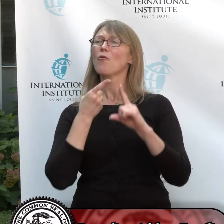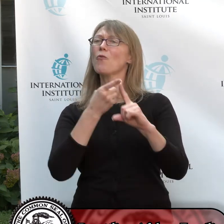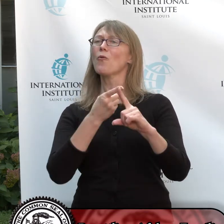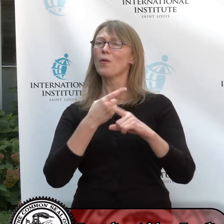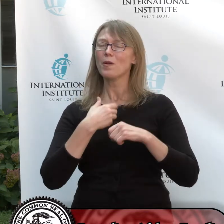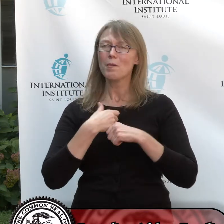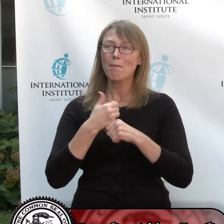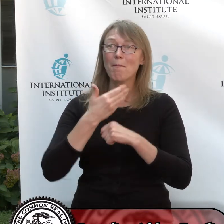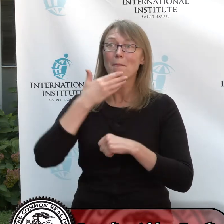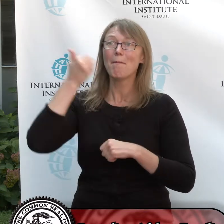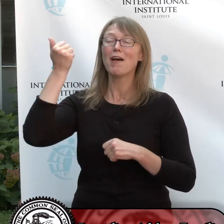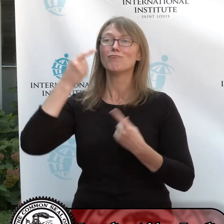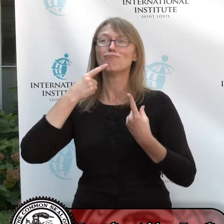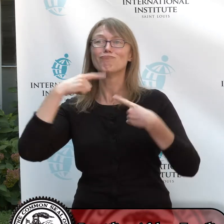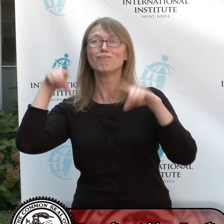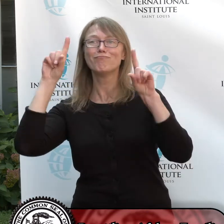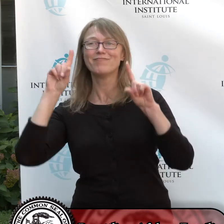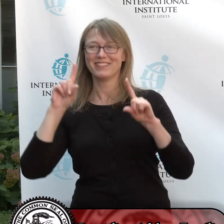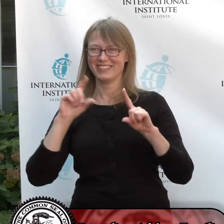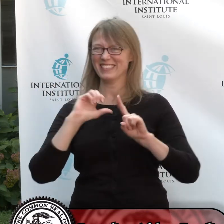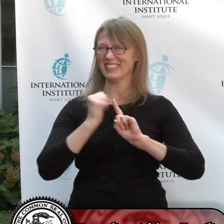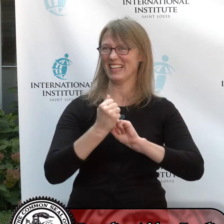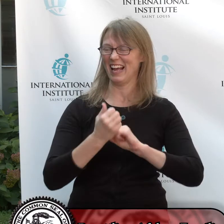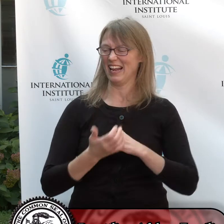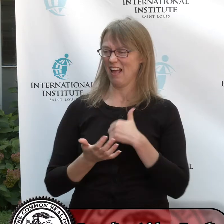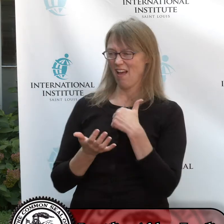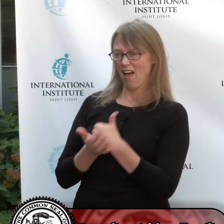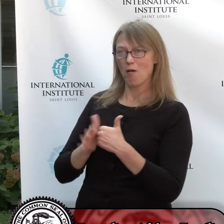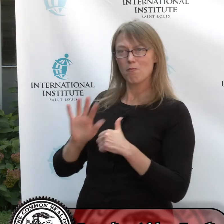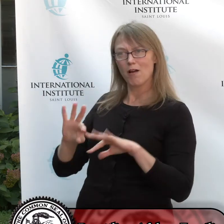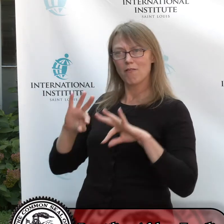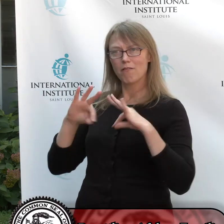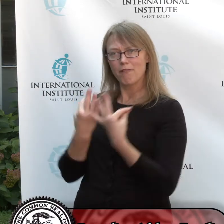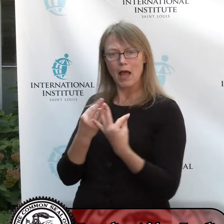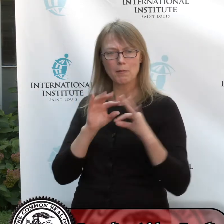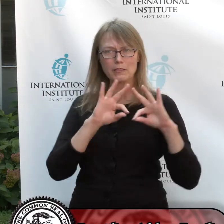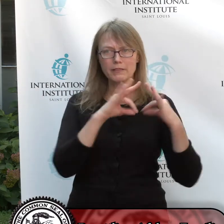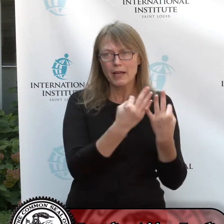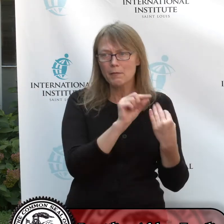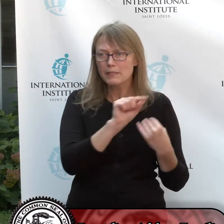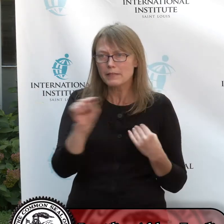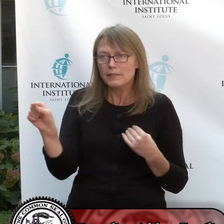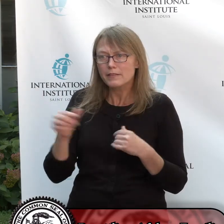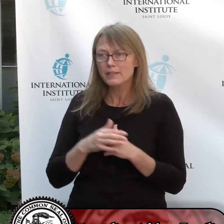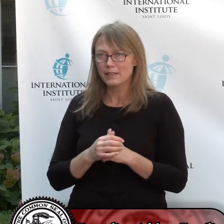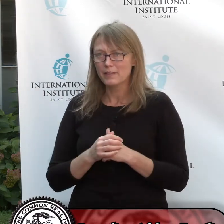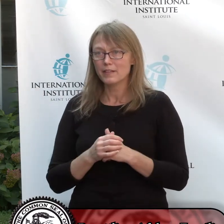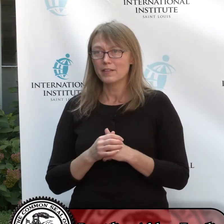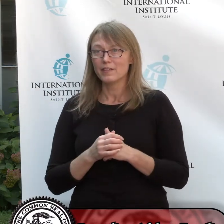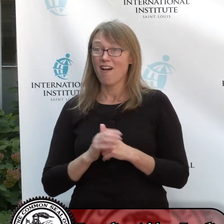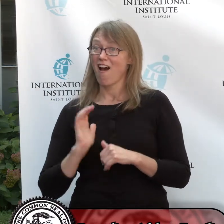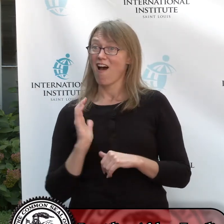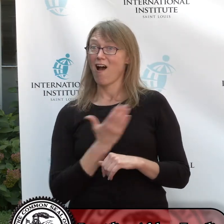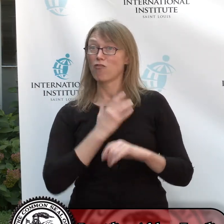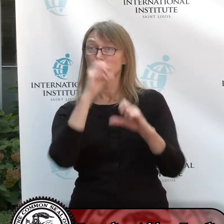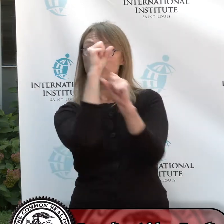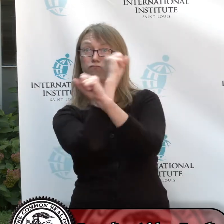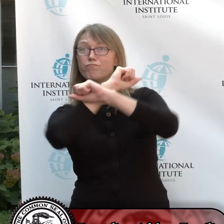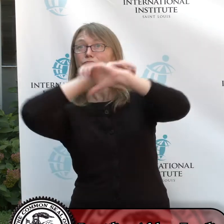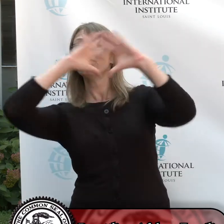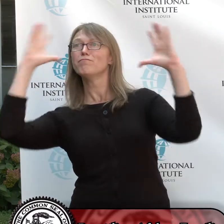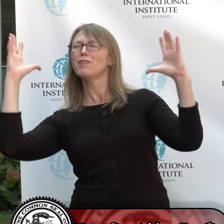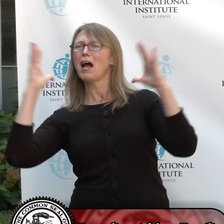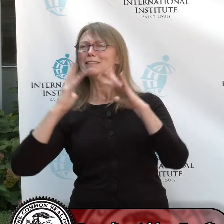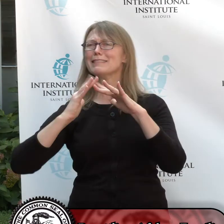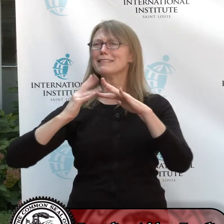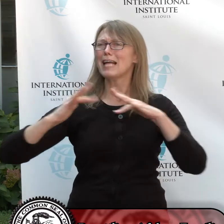their families, and the wider community, all with a vision to have a diverse, inclusive,